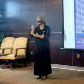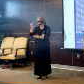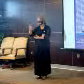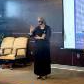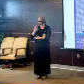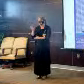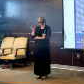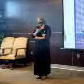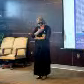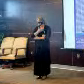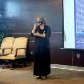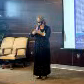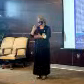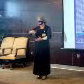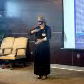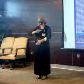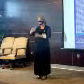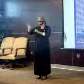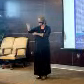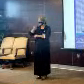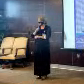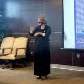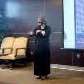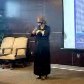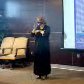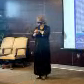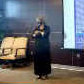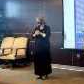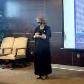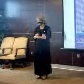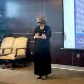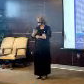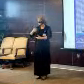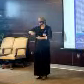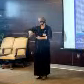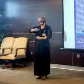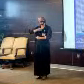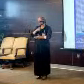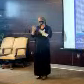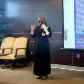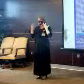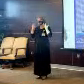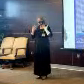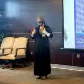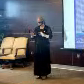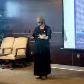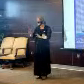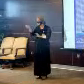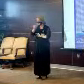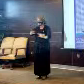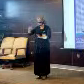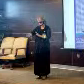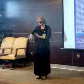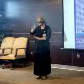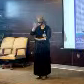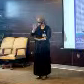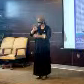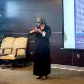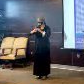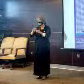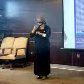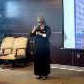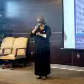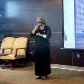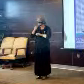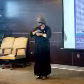to a normal state. None of us want anyone else to find out just how serious this virus is in the